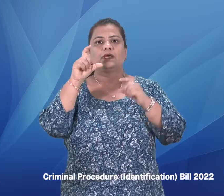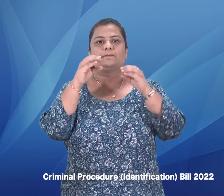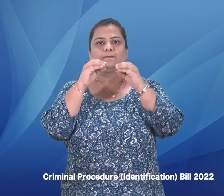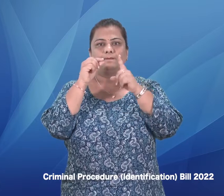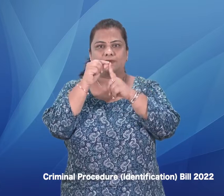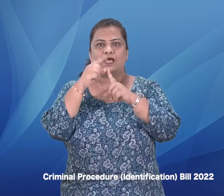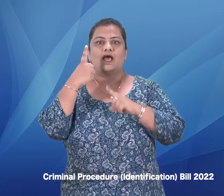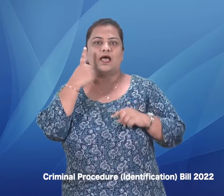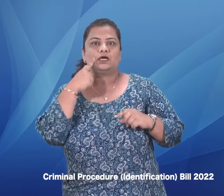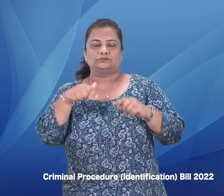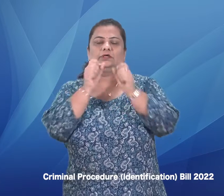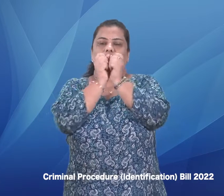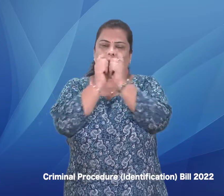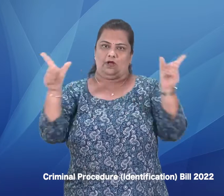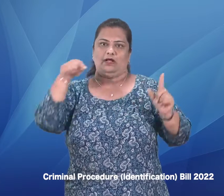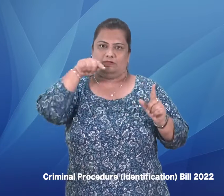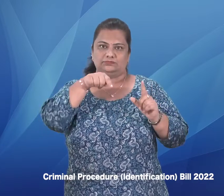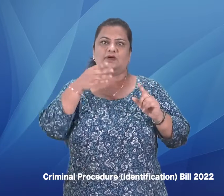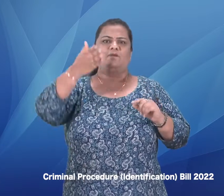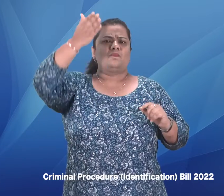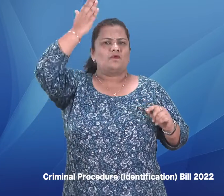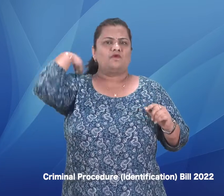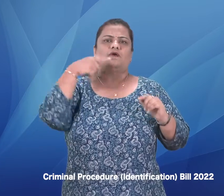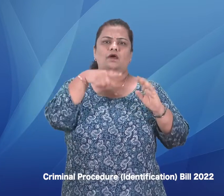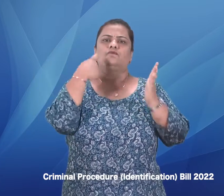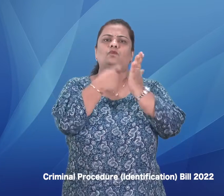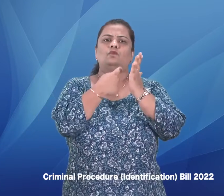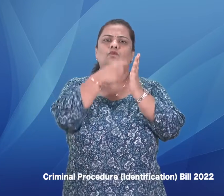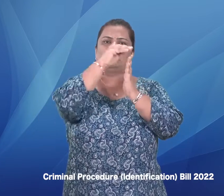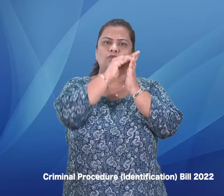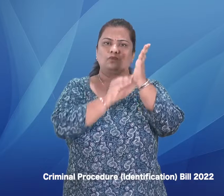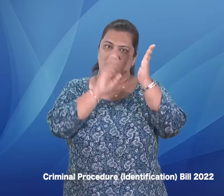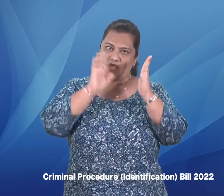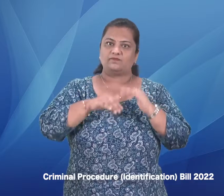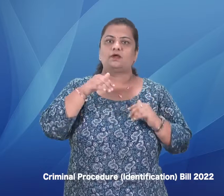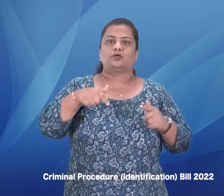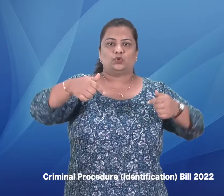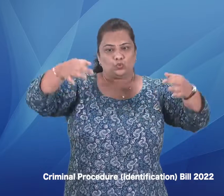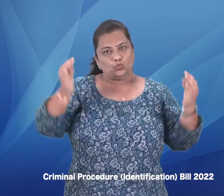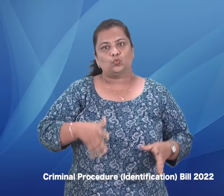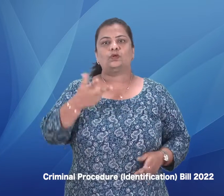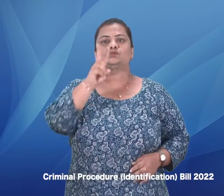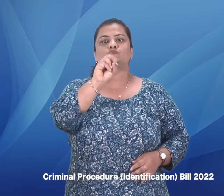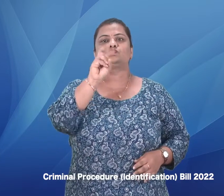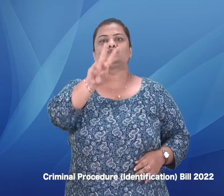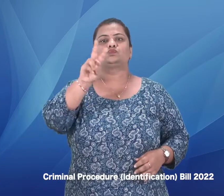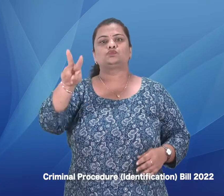vote. It seeks to repeal the Identification of Prisoners Act 1920 and allows the collection, storage,